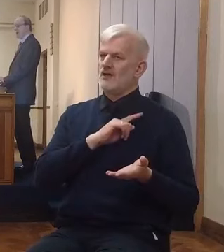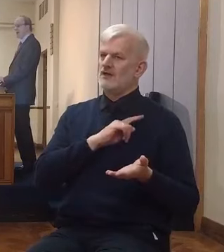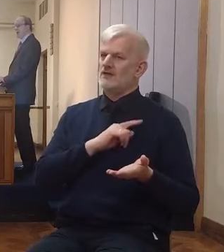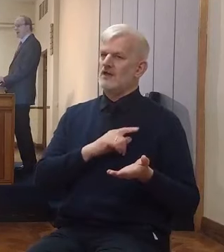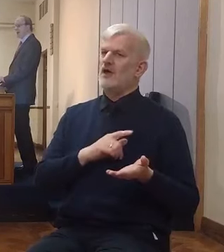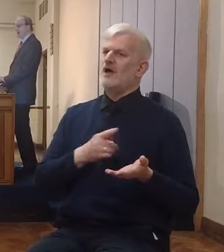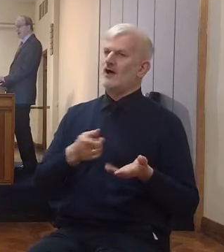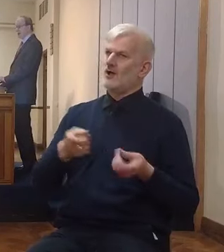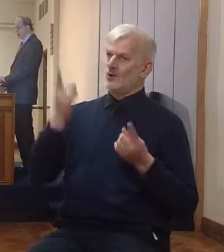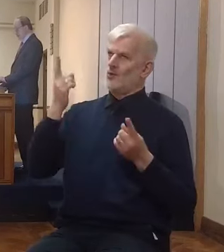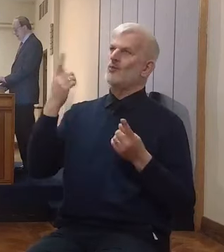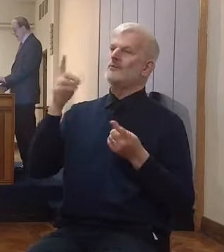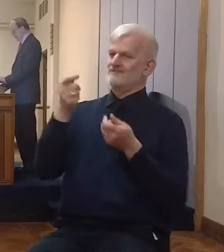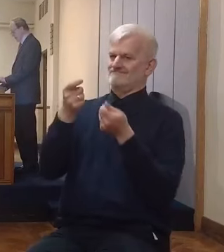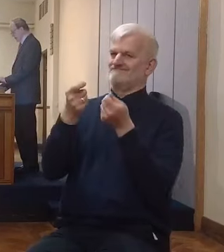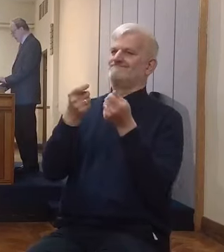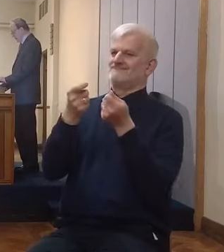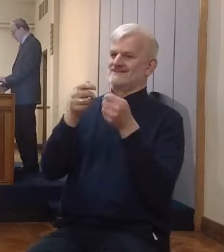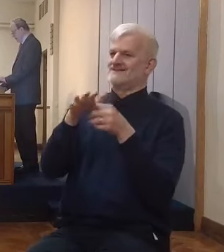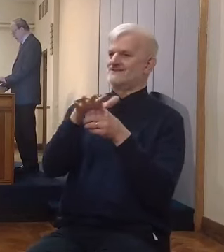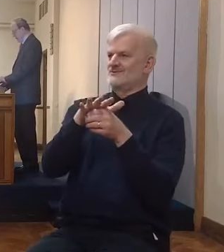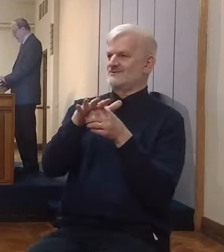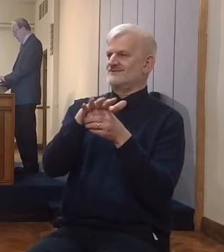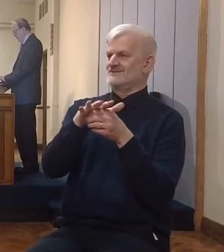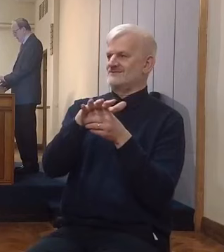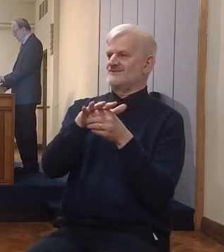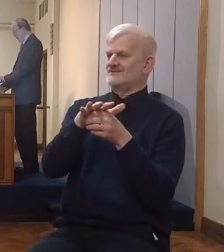God, that